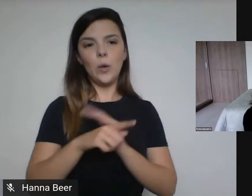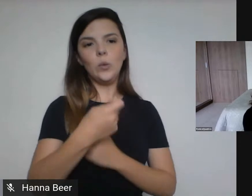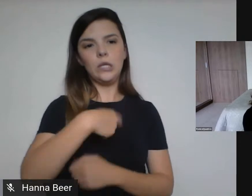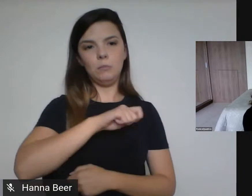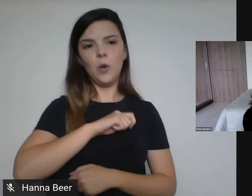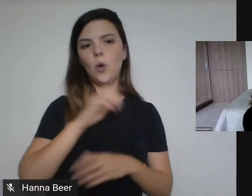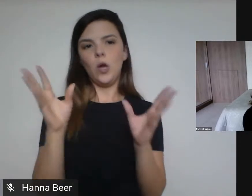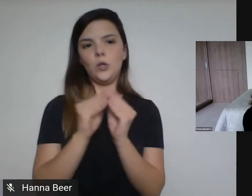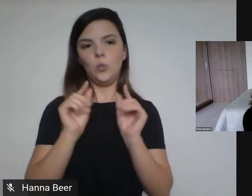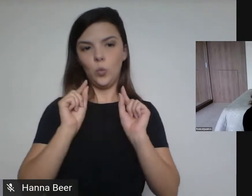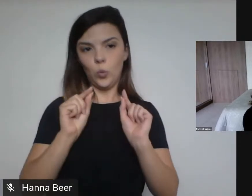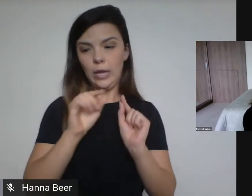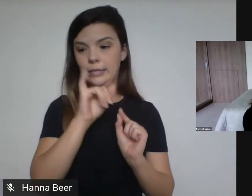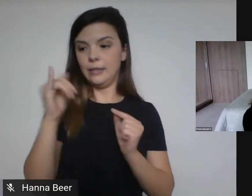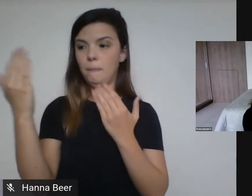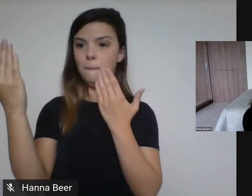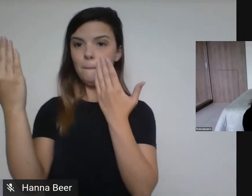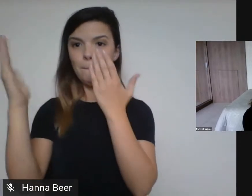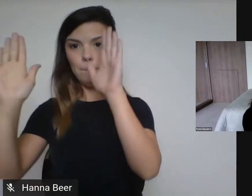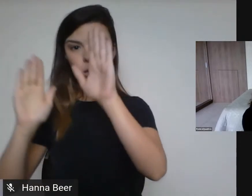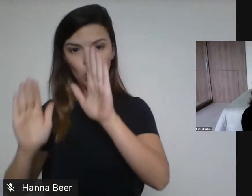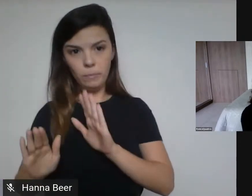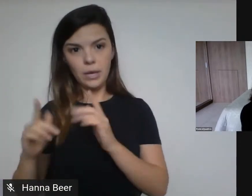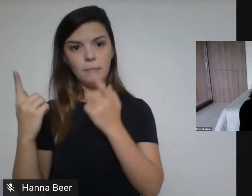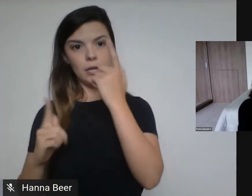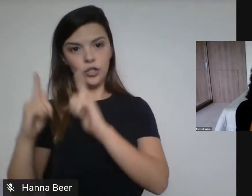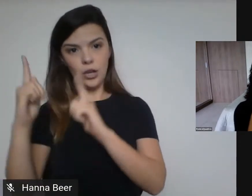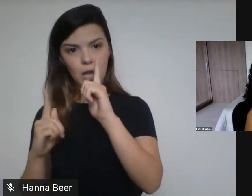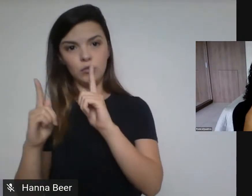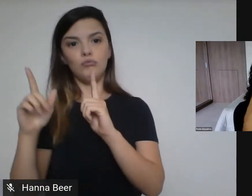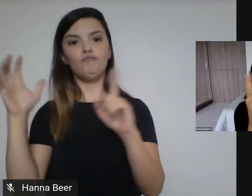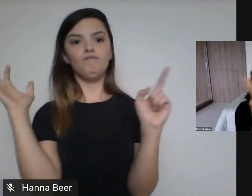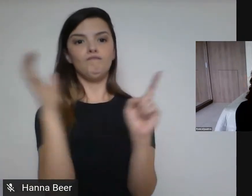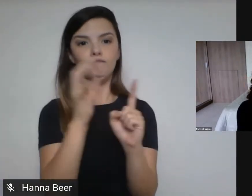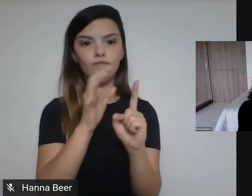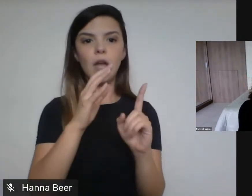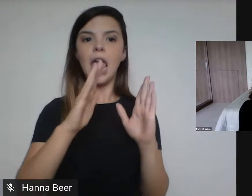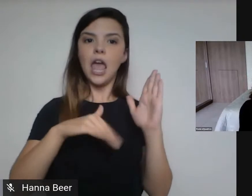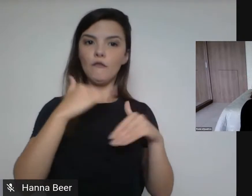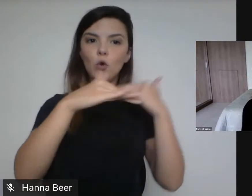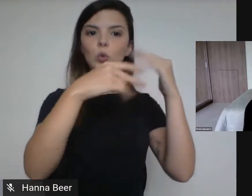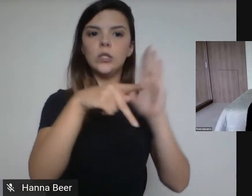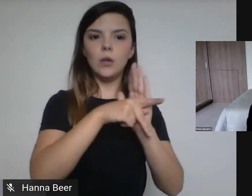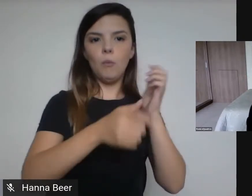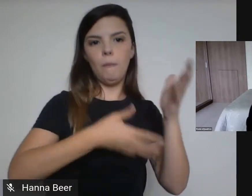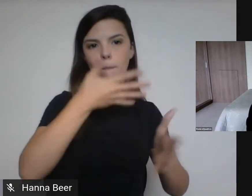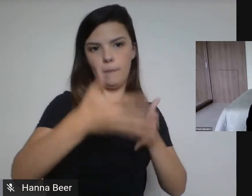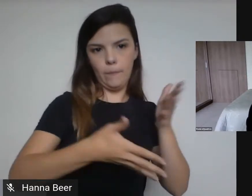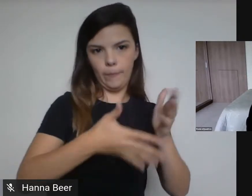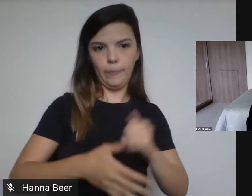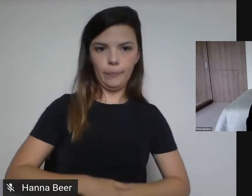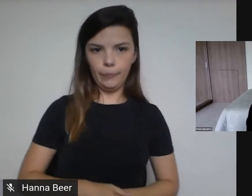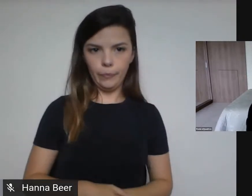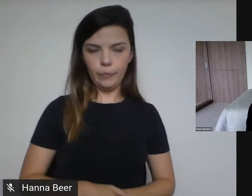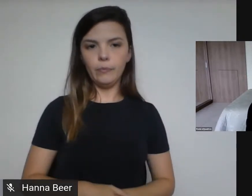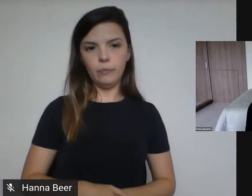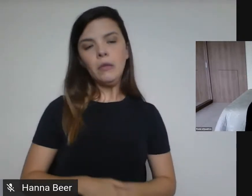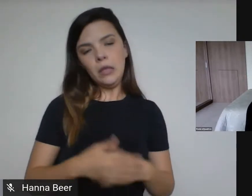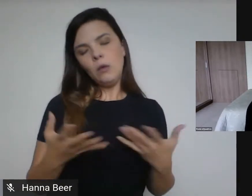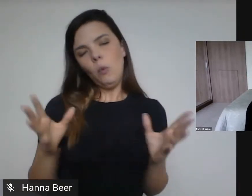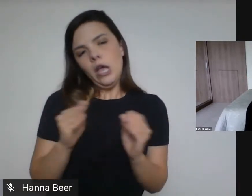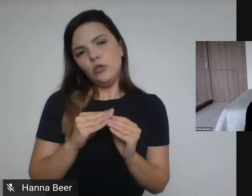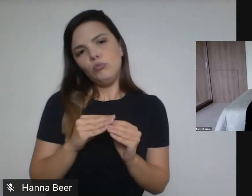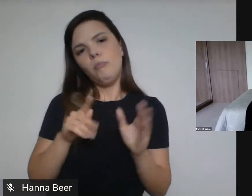signo lingüístico visogestual. She's asking if we could find in